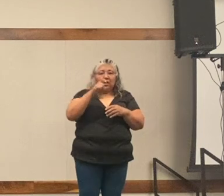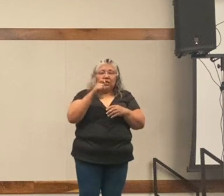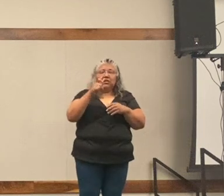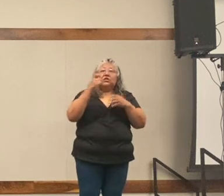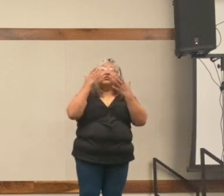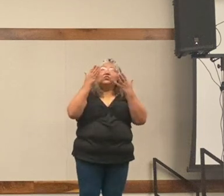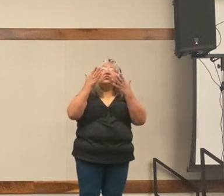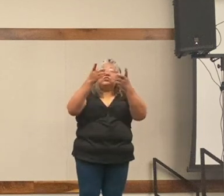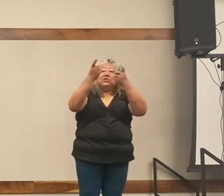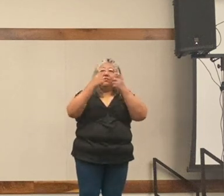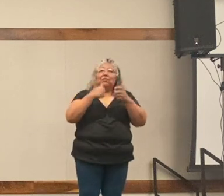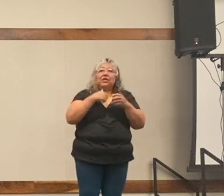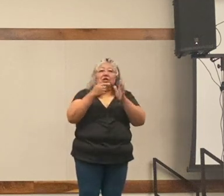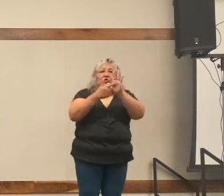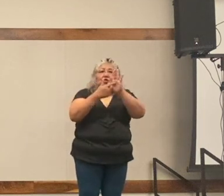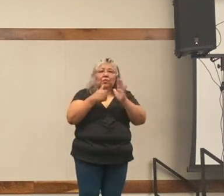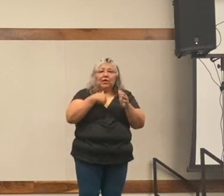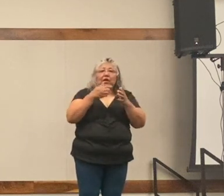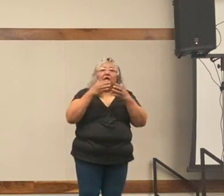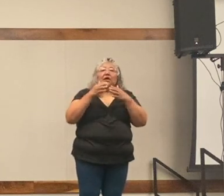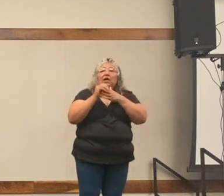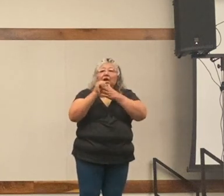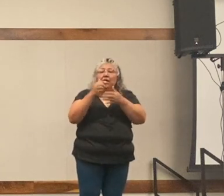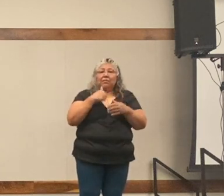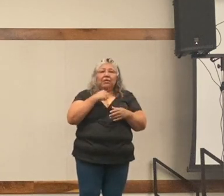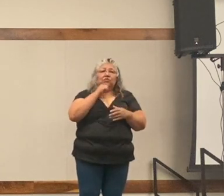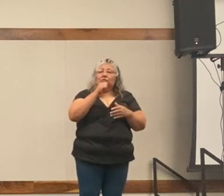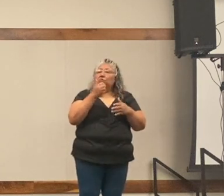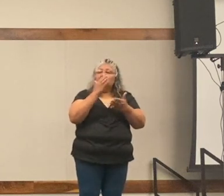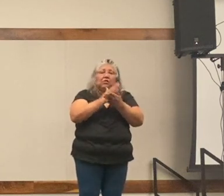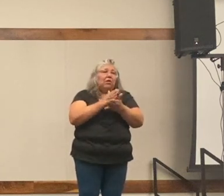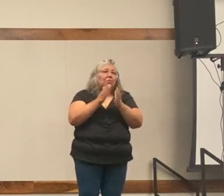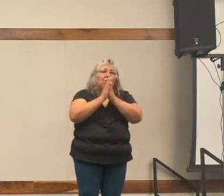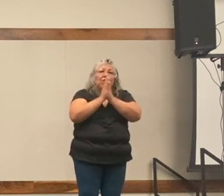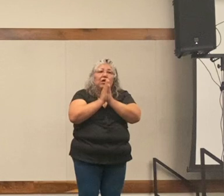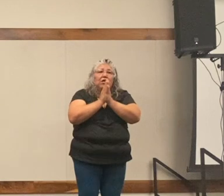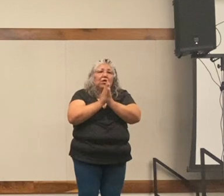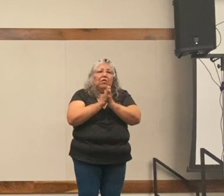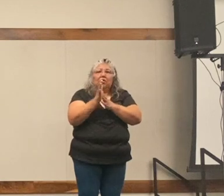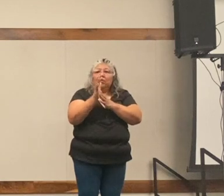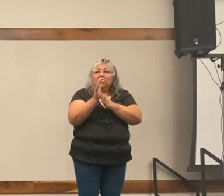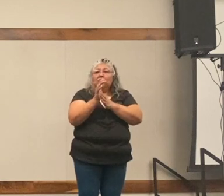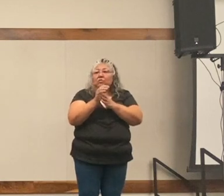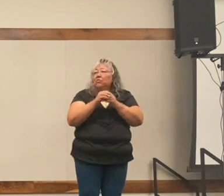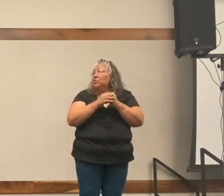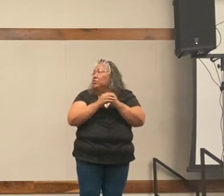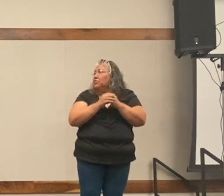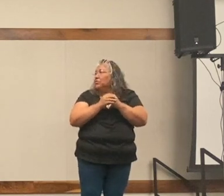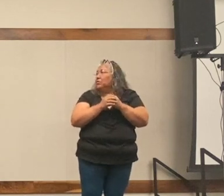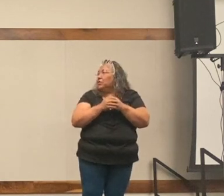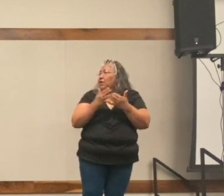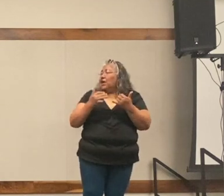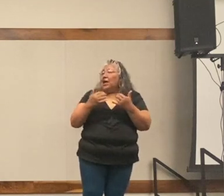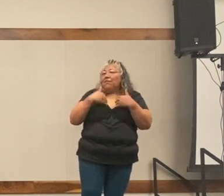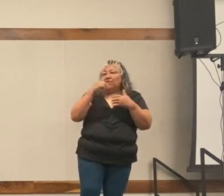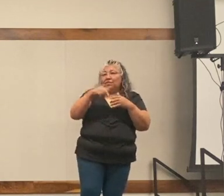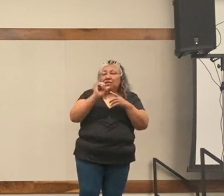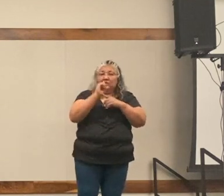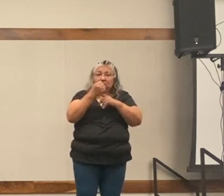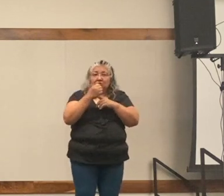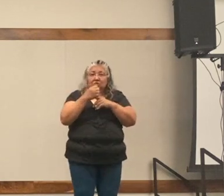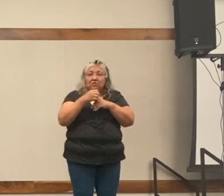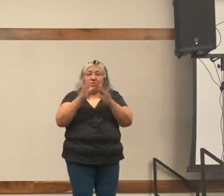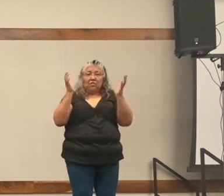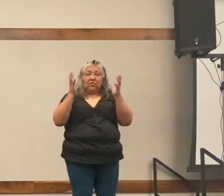to give it to me and show me and guide me. And don't stop praying. No, Lord, you ain't up. No, Jesus, you ain't up. Right? And having those conversations,